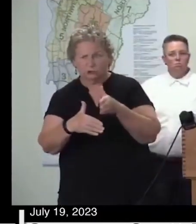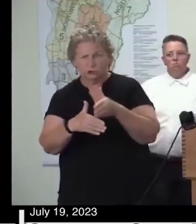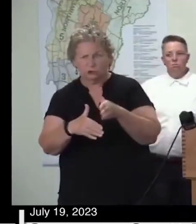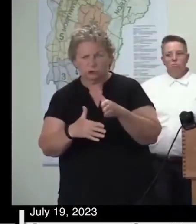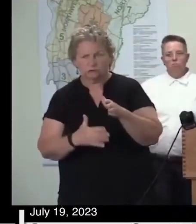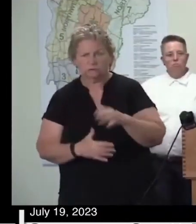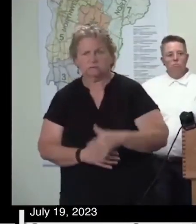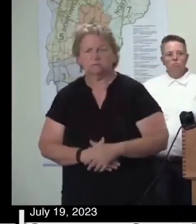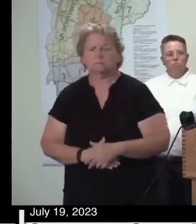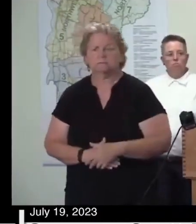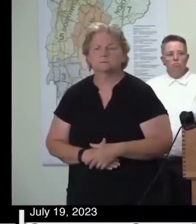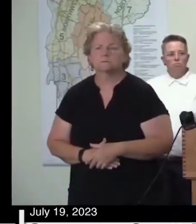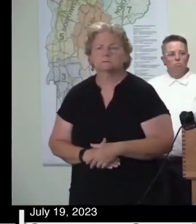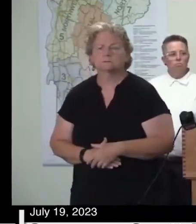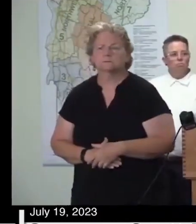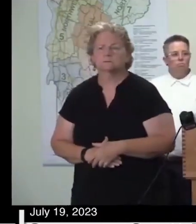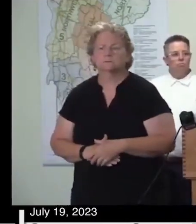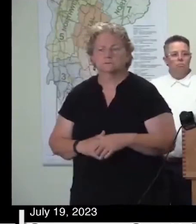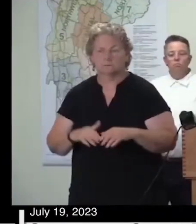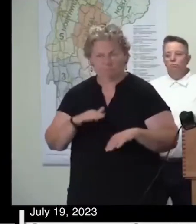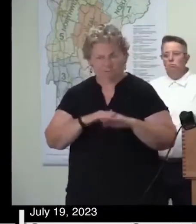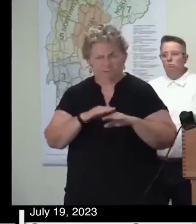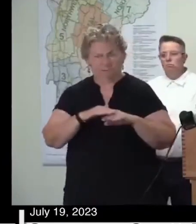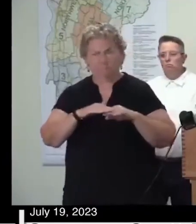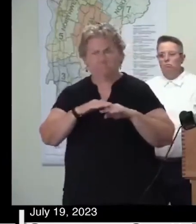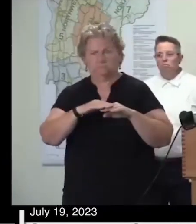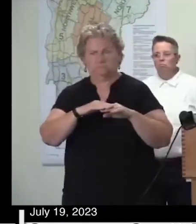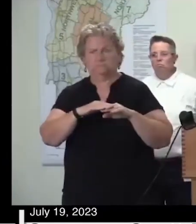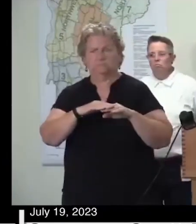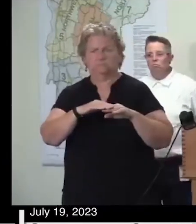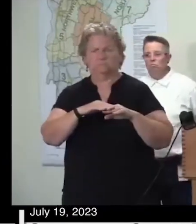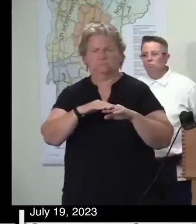to maybe flow? No, we've just started. I mean,